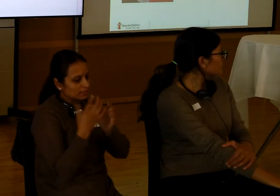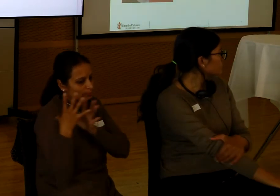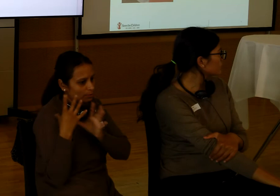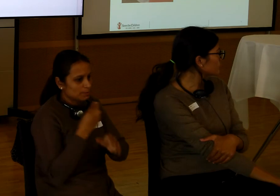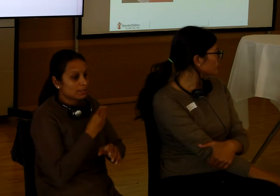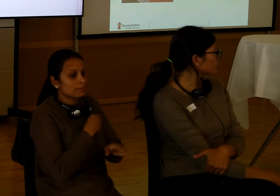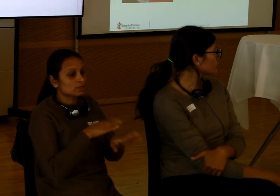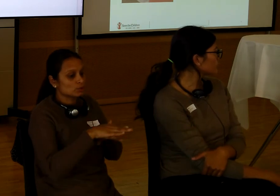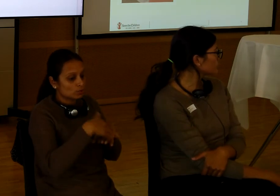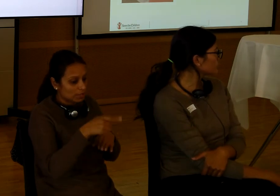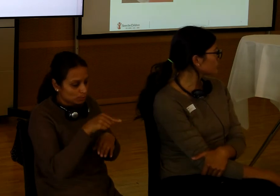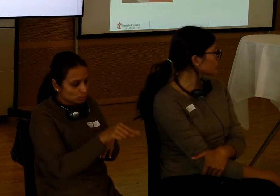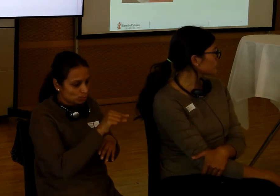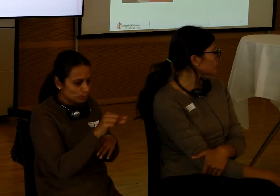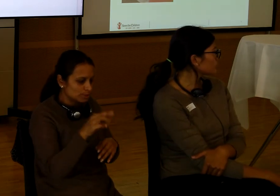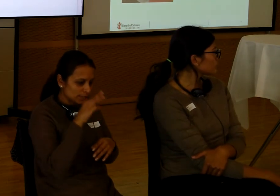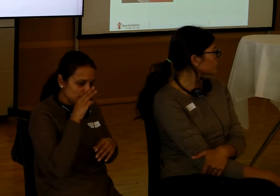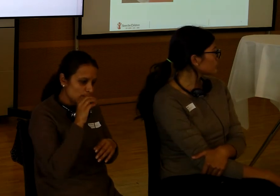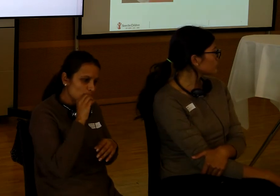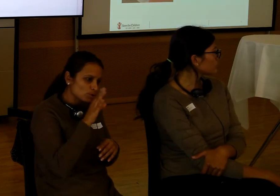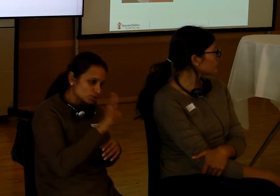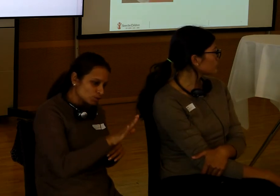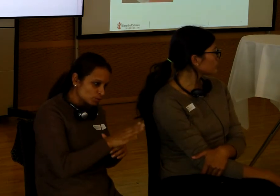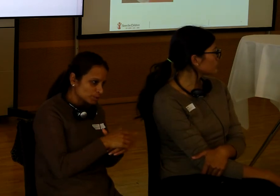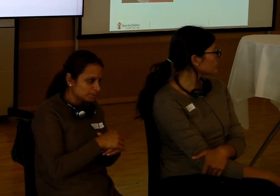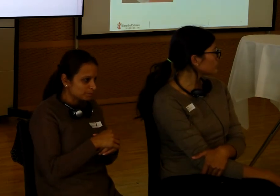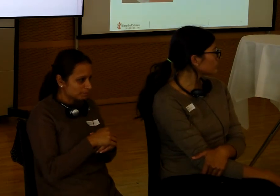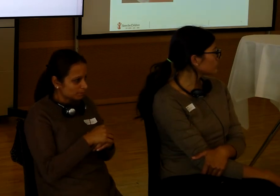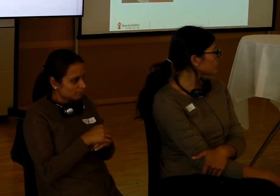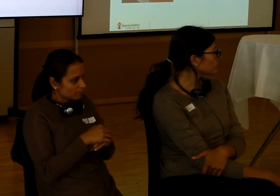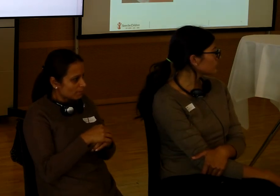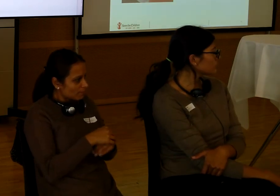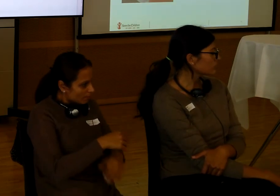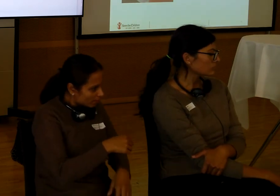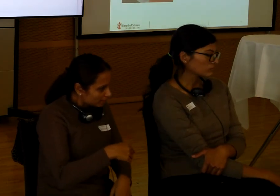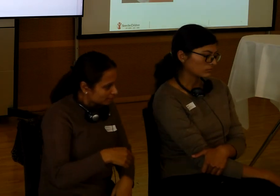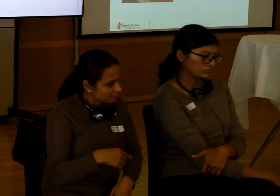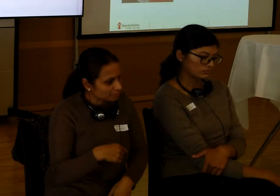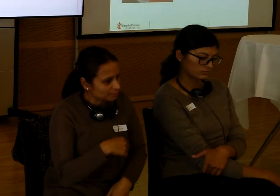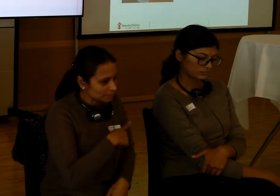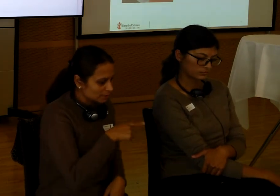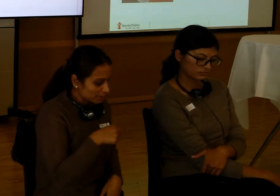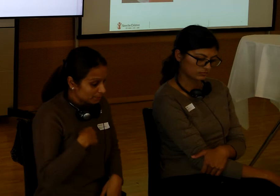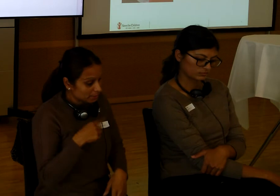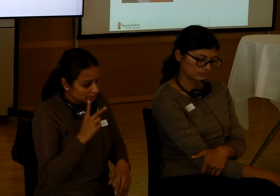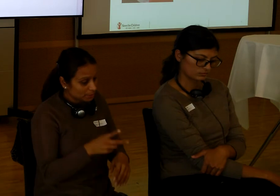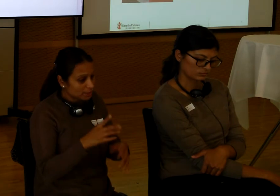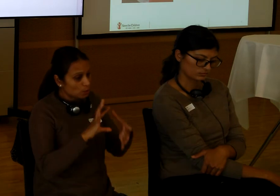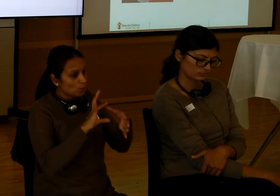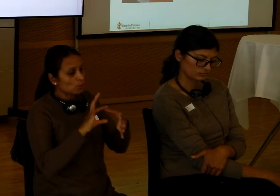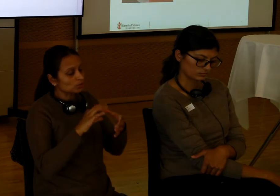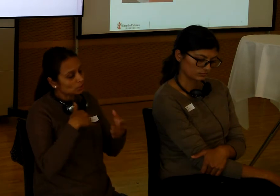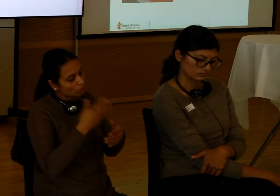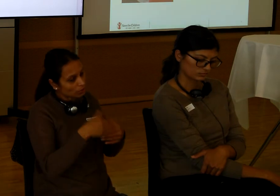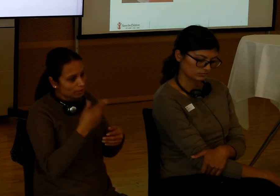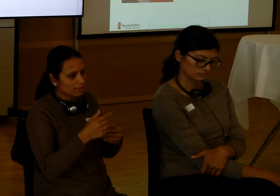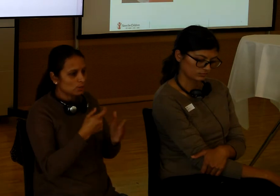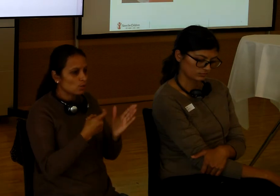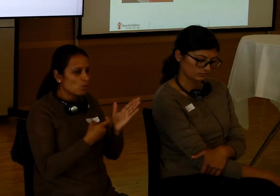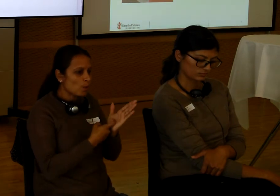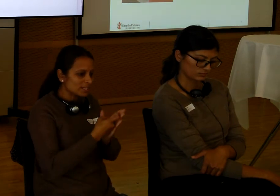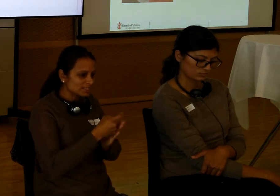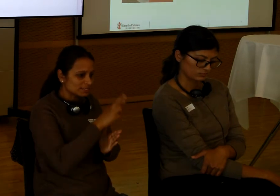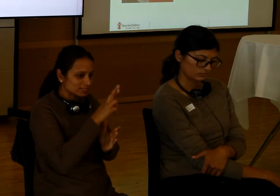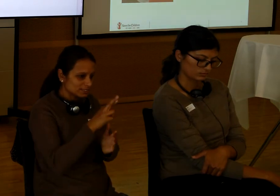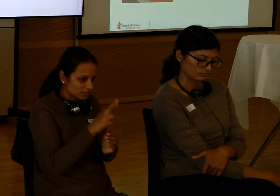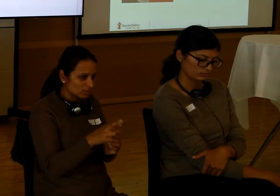education. So you see again, like we always link quality and inclusiveness, especially in our